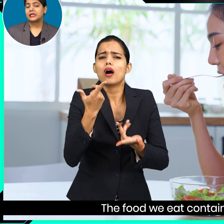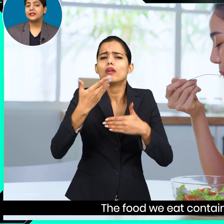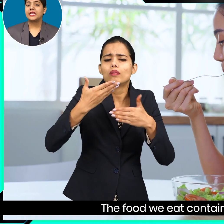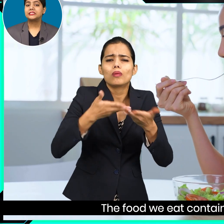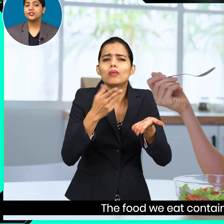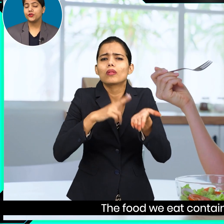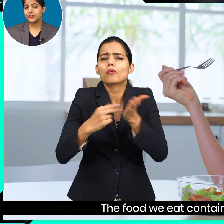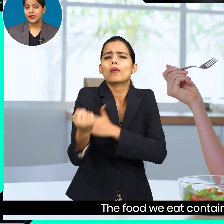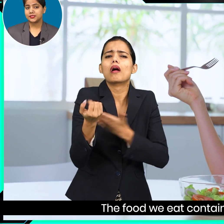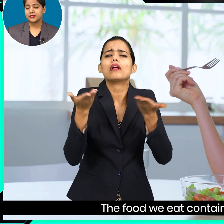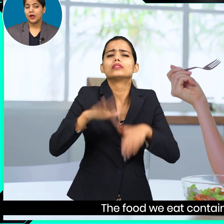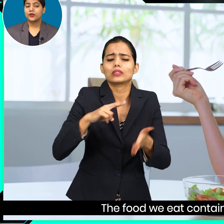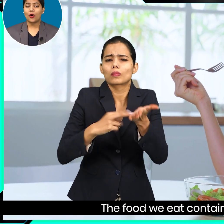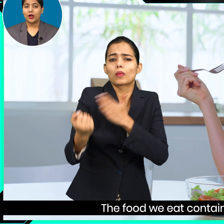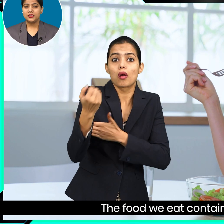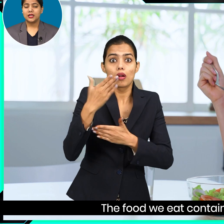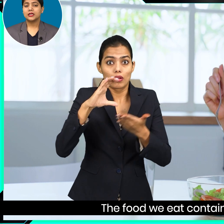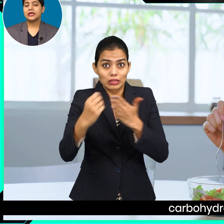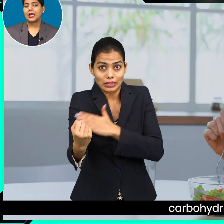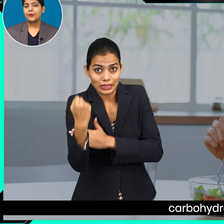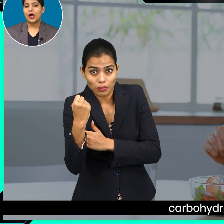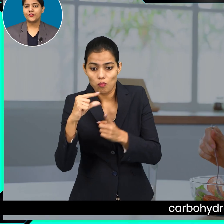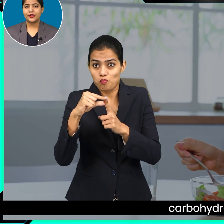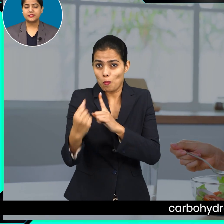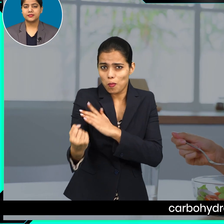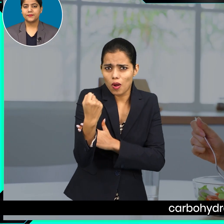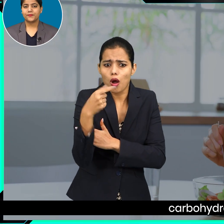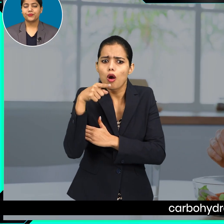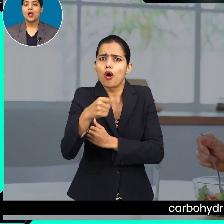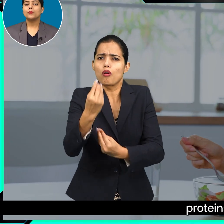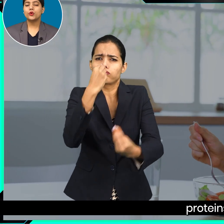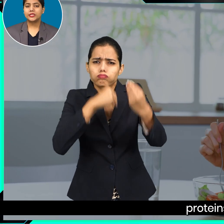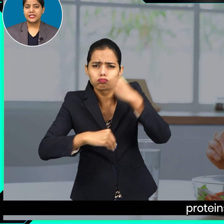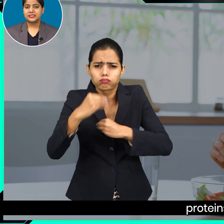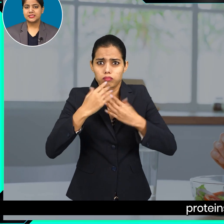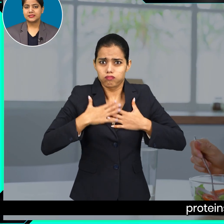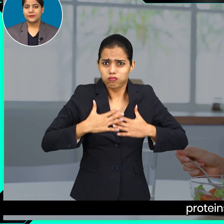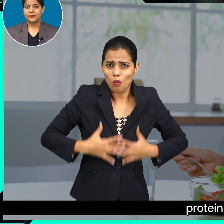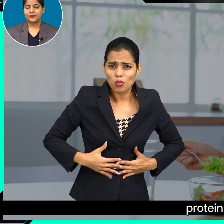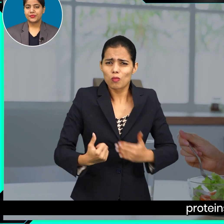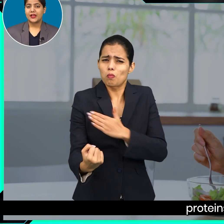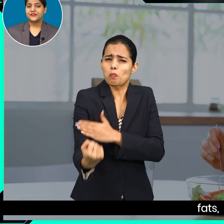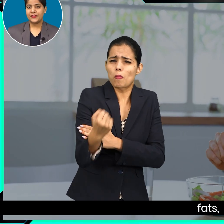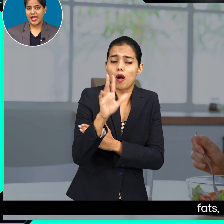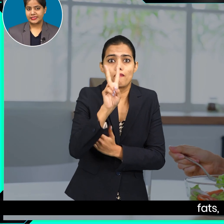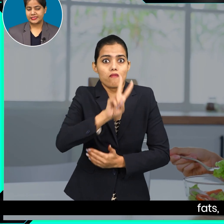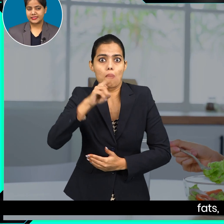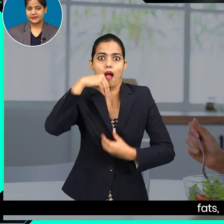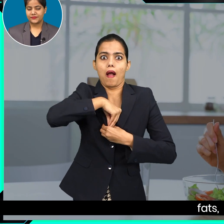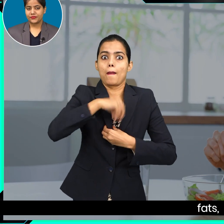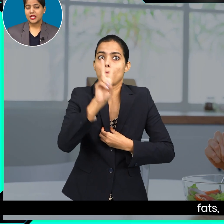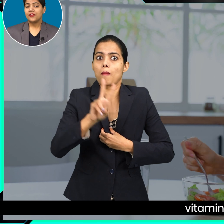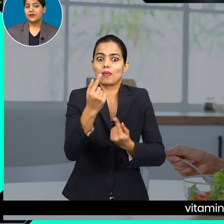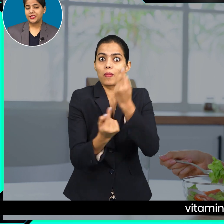eat contains nutrients called carbohydrates, proteins,